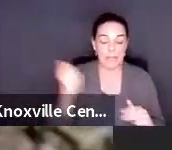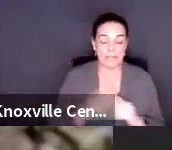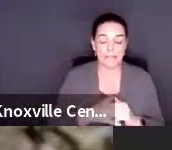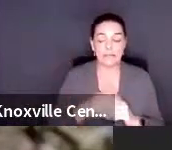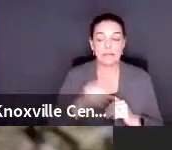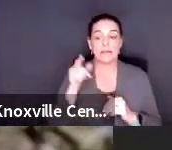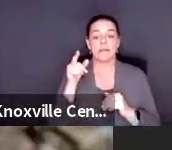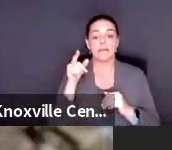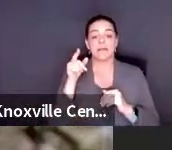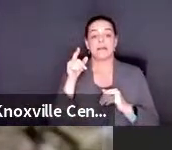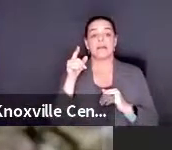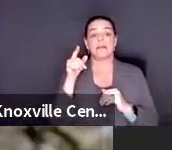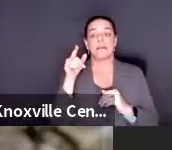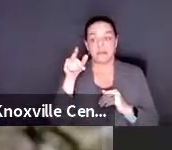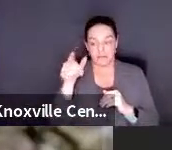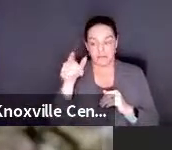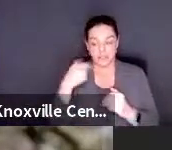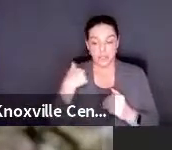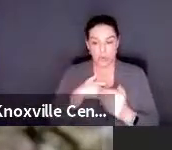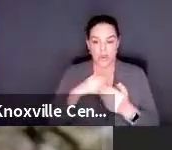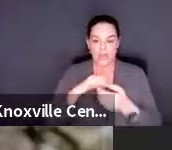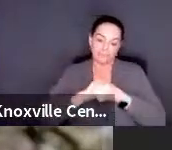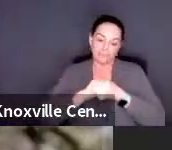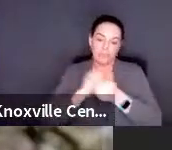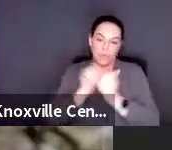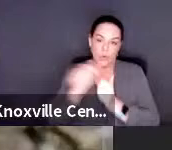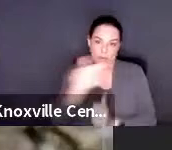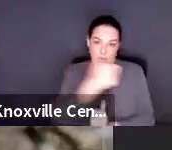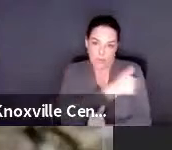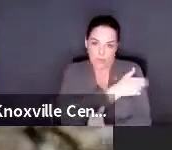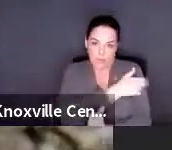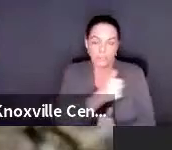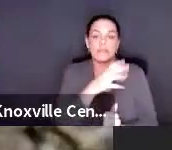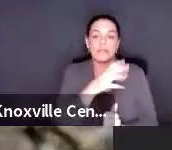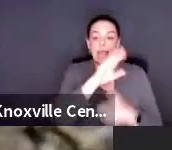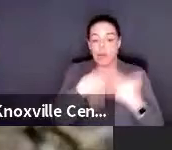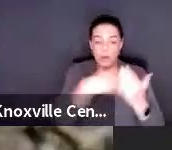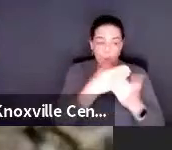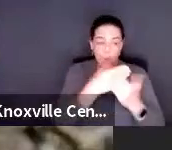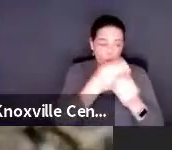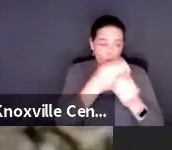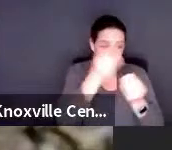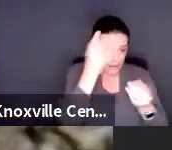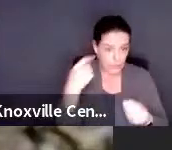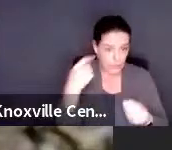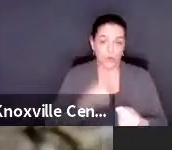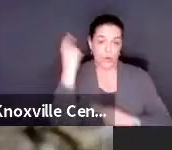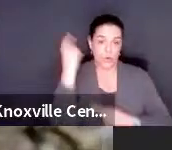made in concert with our hospital partners, as well as taking all of the data into consideration.